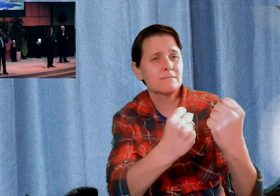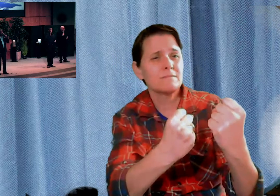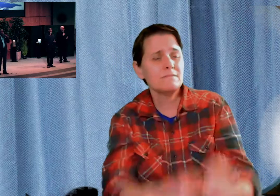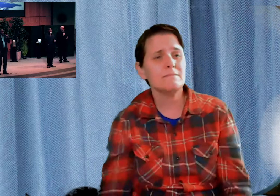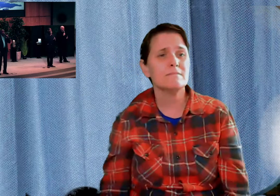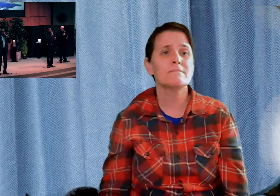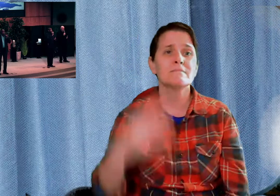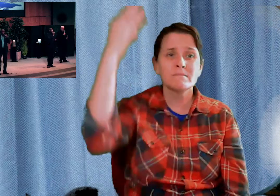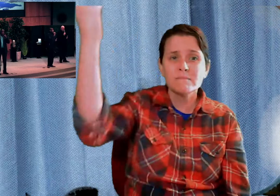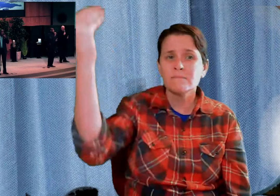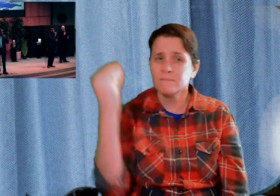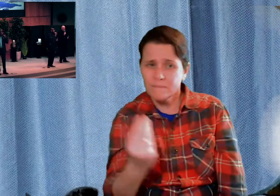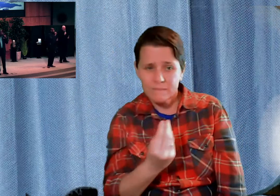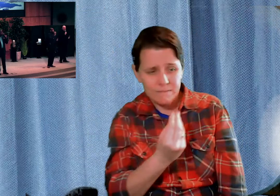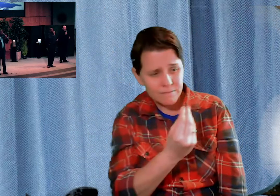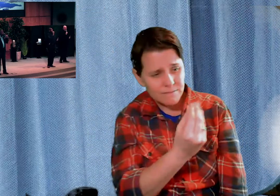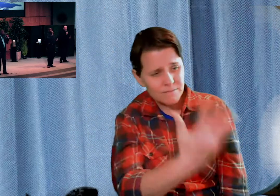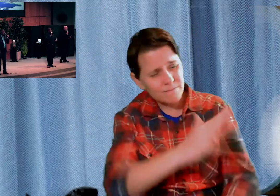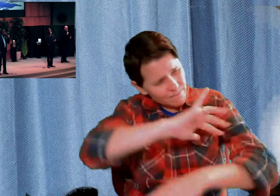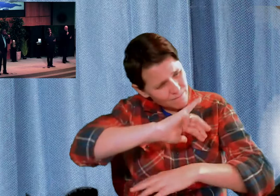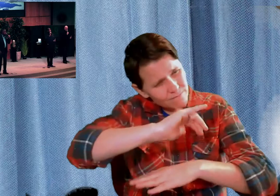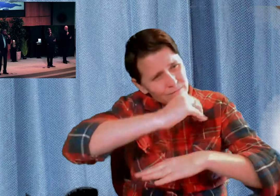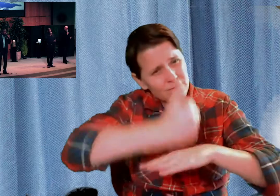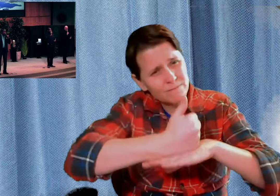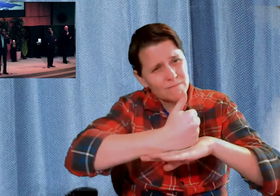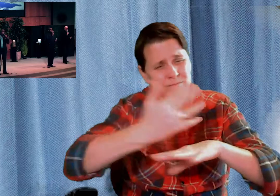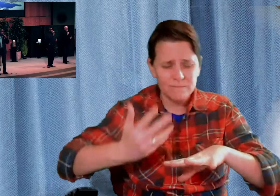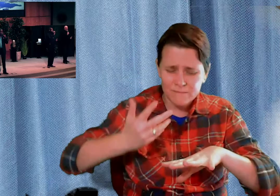strengthen. I will